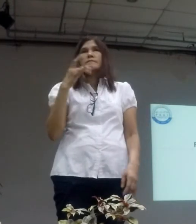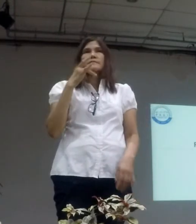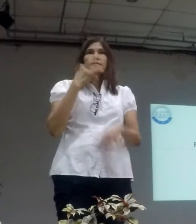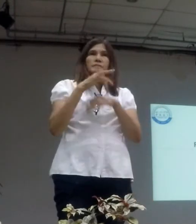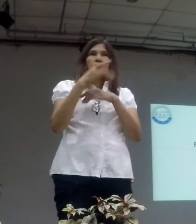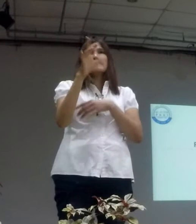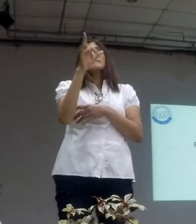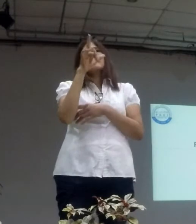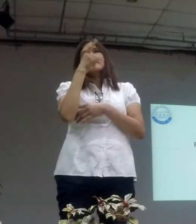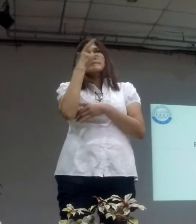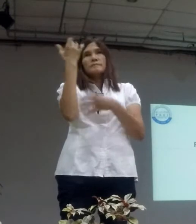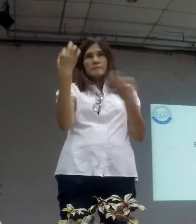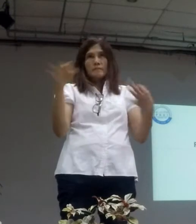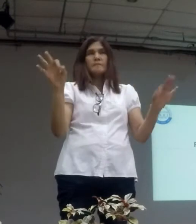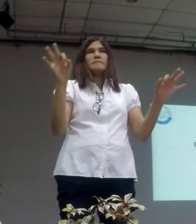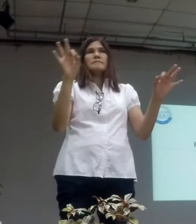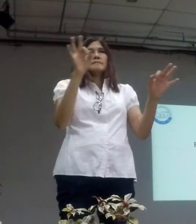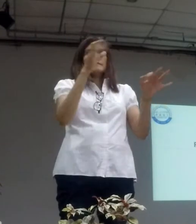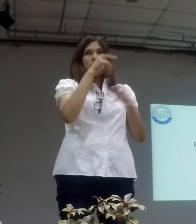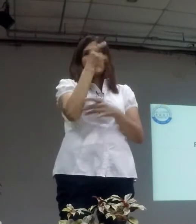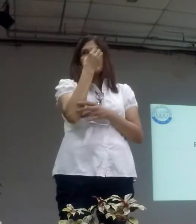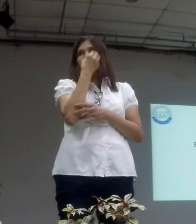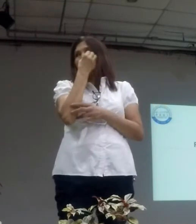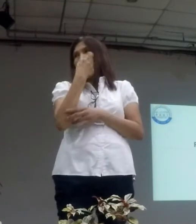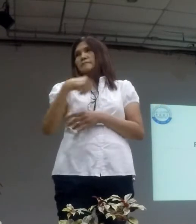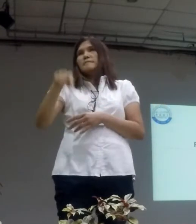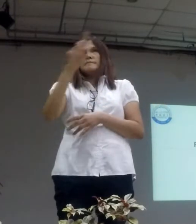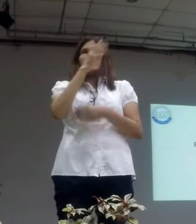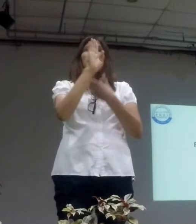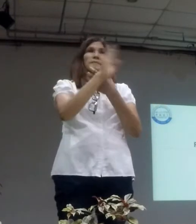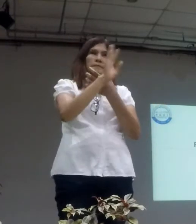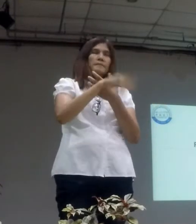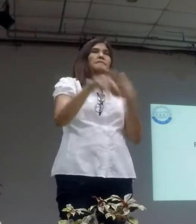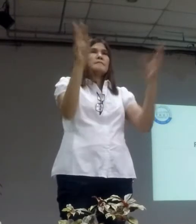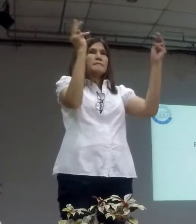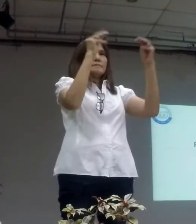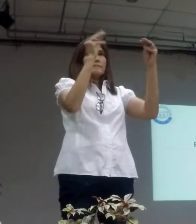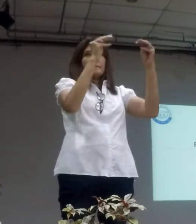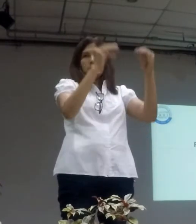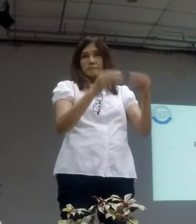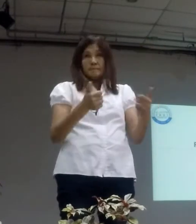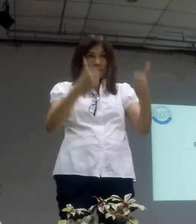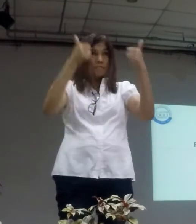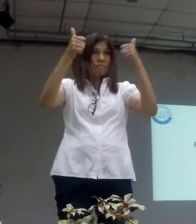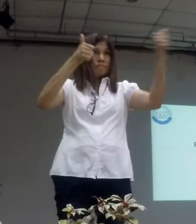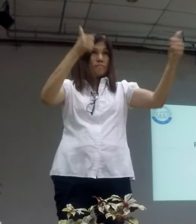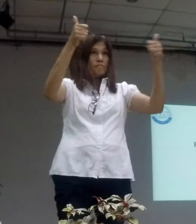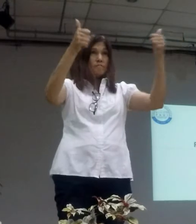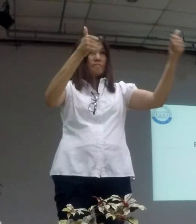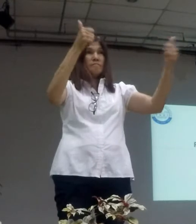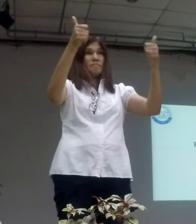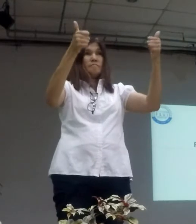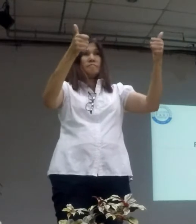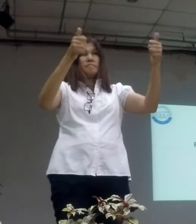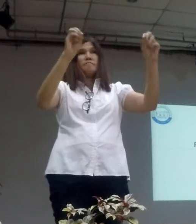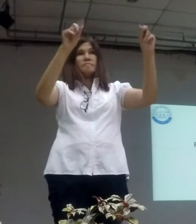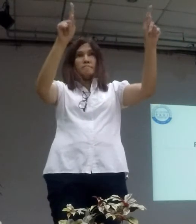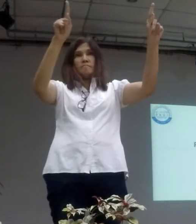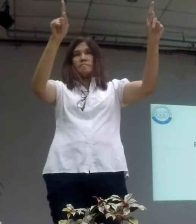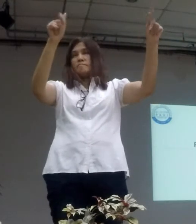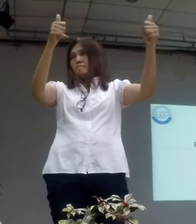And then after we finish the lunch, we will resume the meeting. Is that okay with you? Okay?